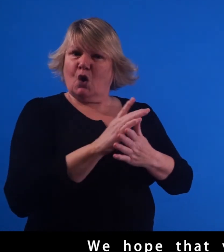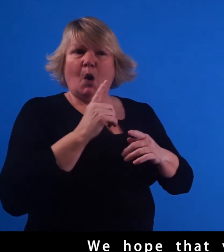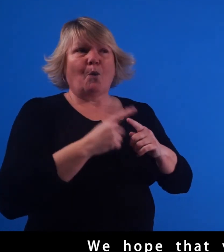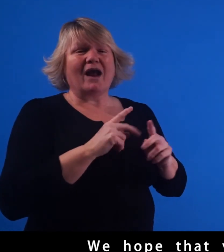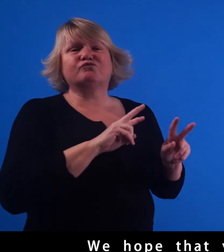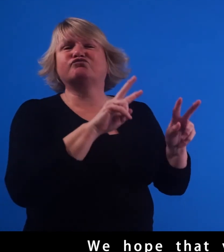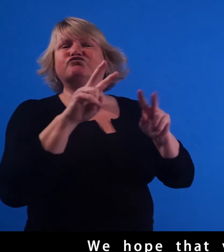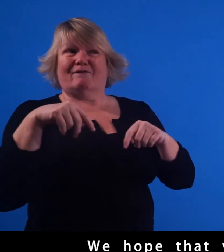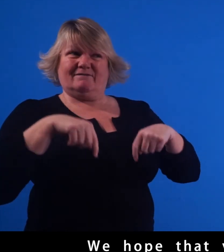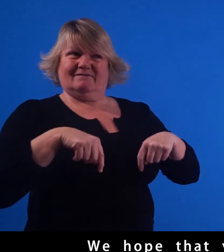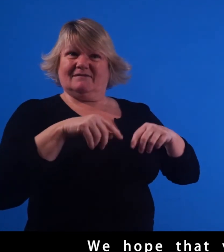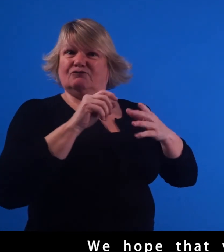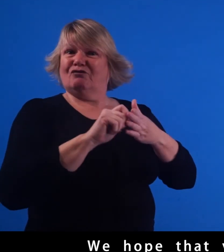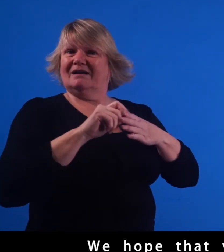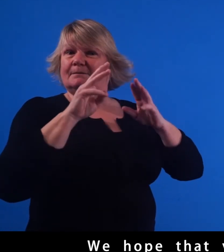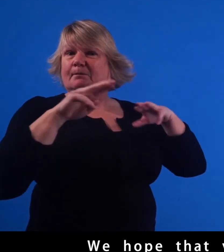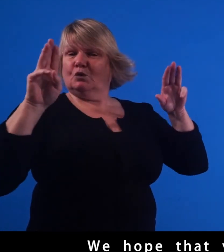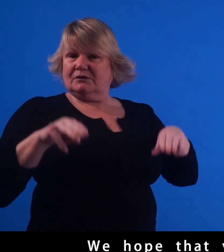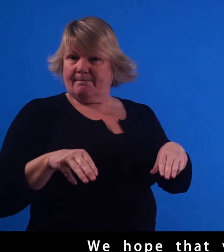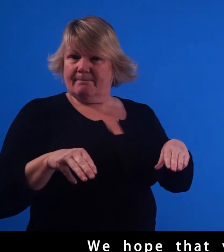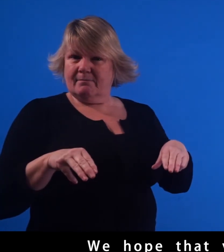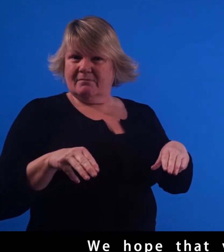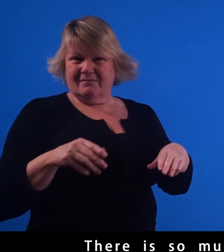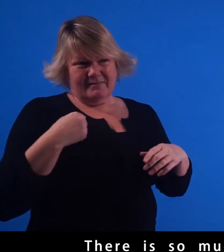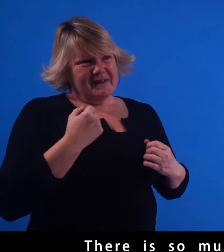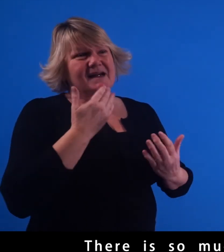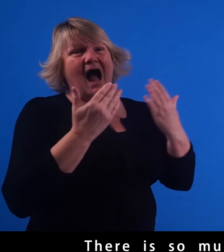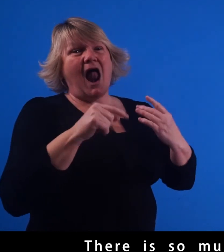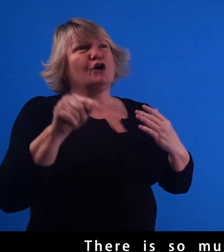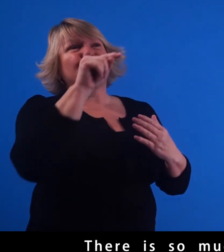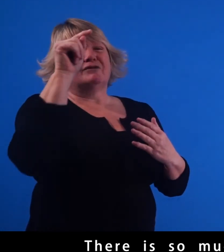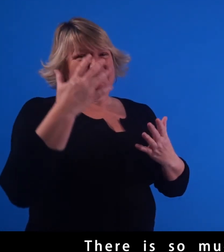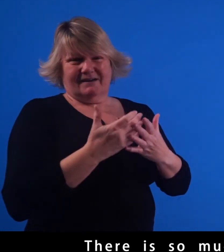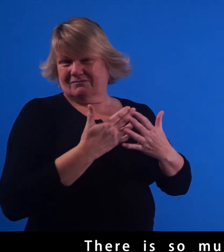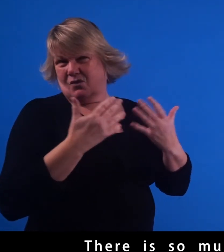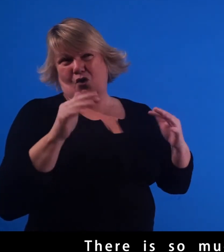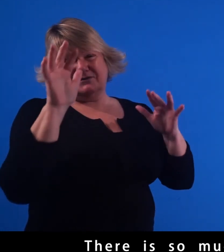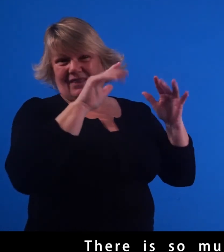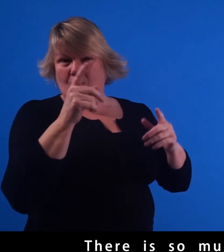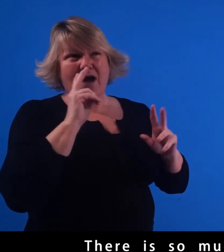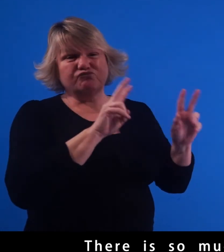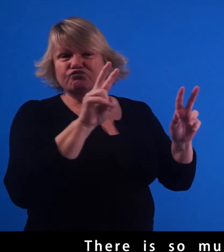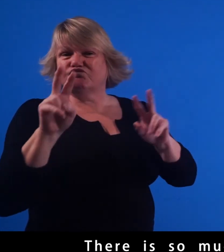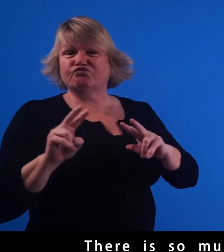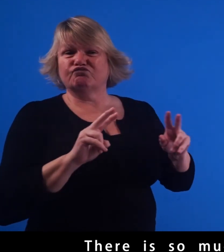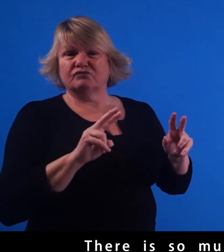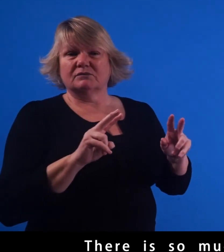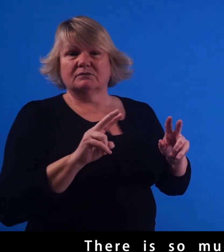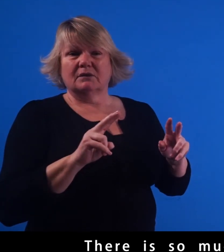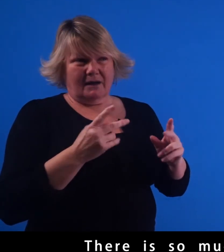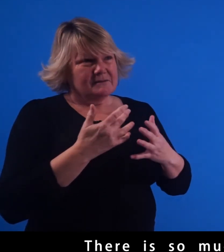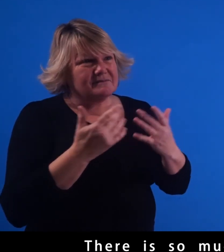We hope that you have enjoyed this whistle-stop tour of the Writers' Museum. There is so much more to explore in our